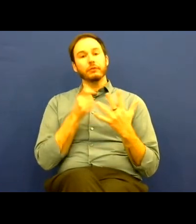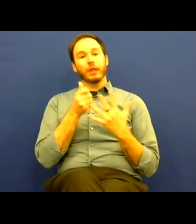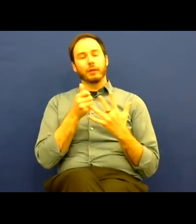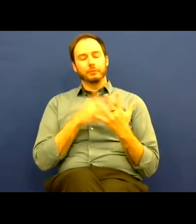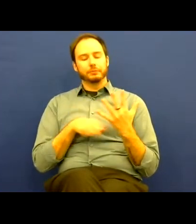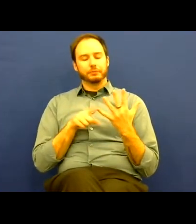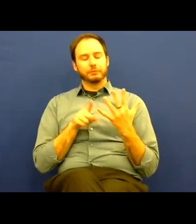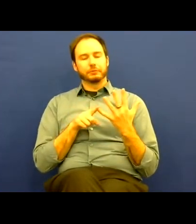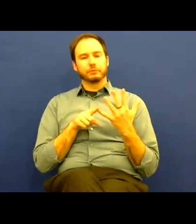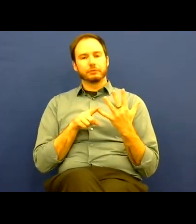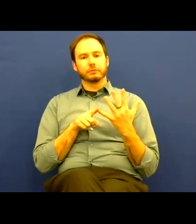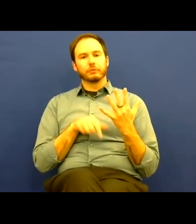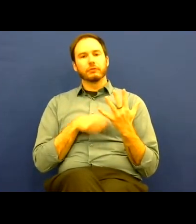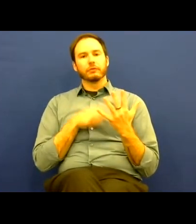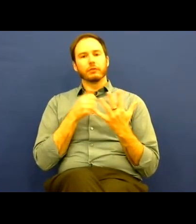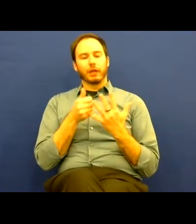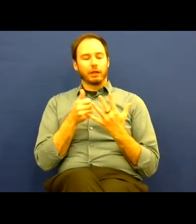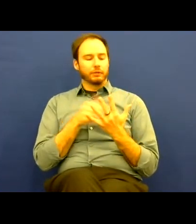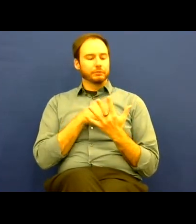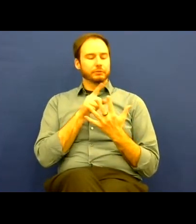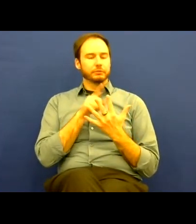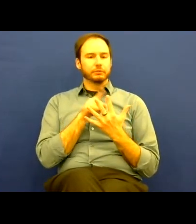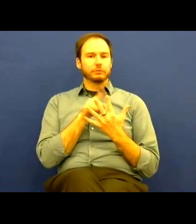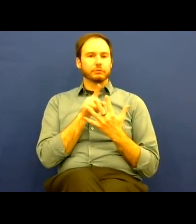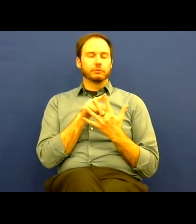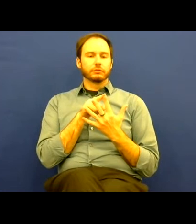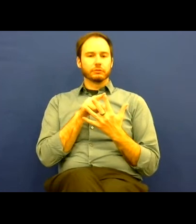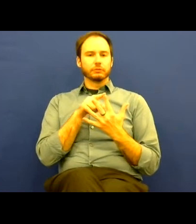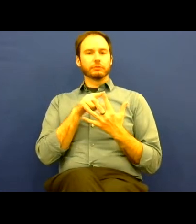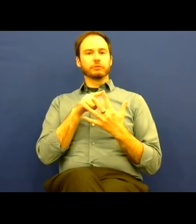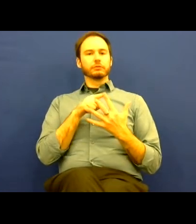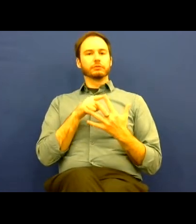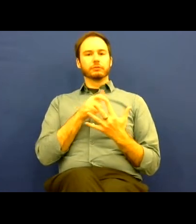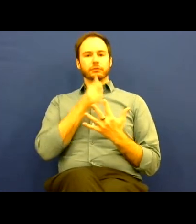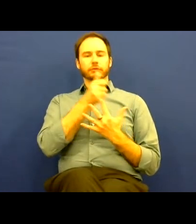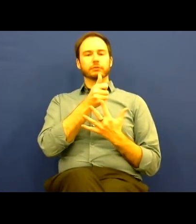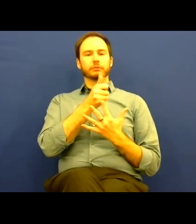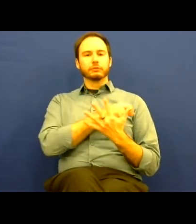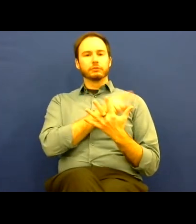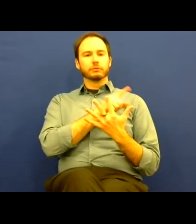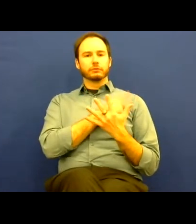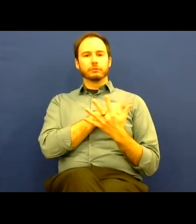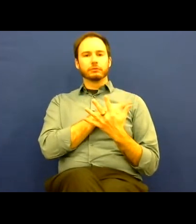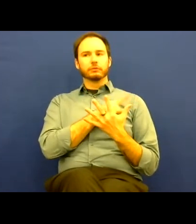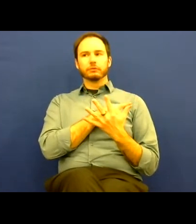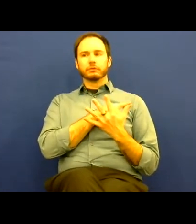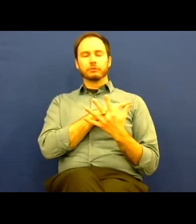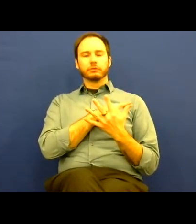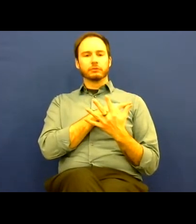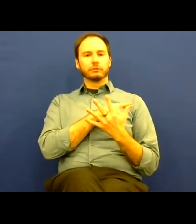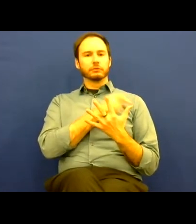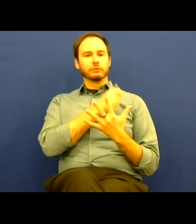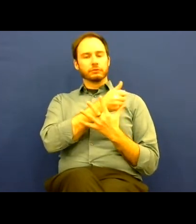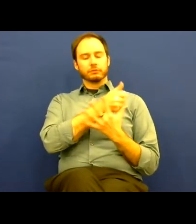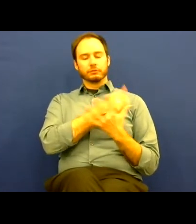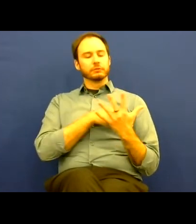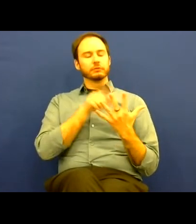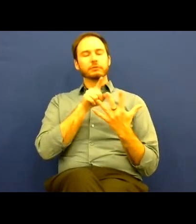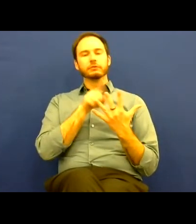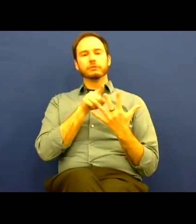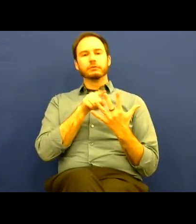Aye. Councilmember Bolsner. Aye. Councilmember Page, Aye. Councilmember Blanca,